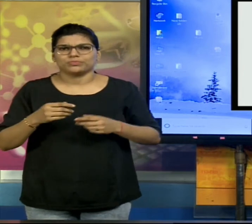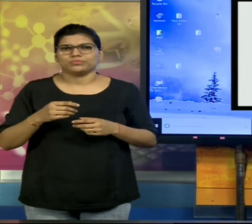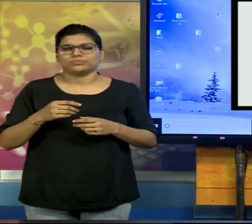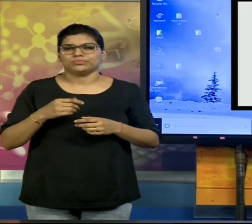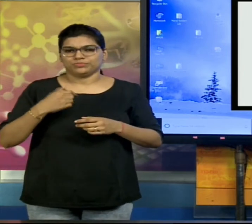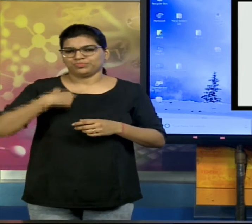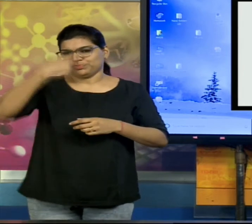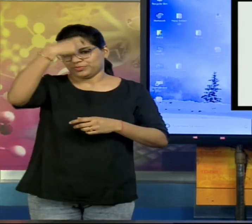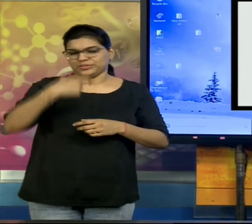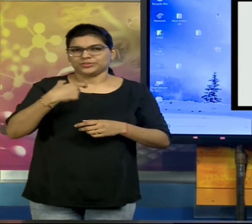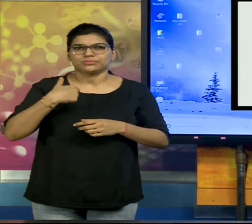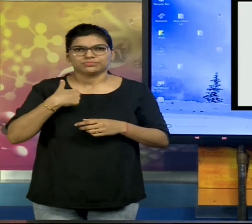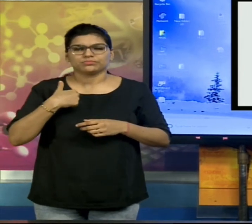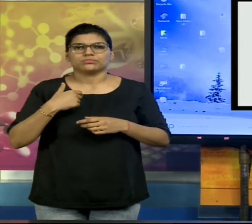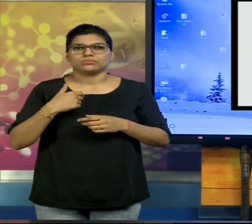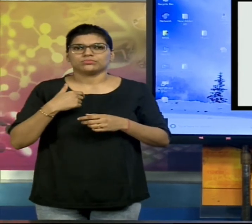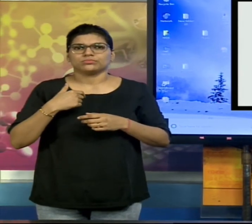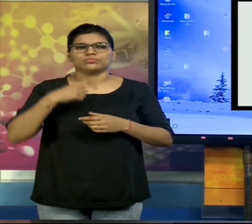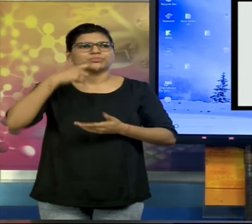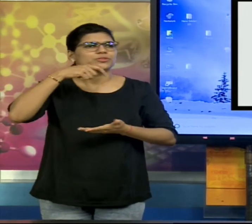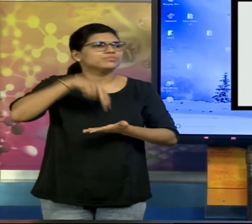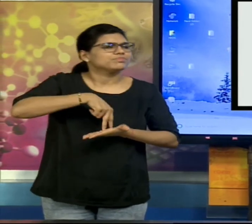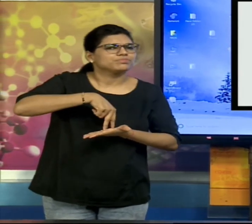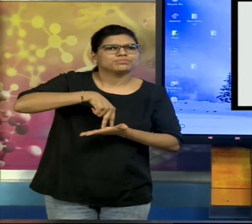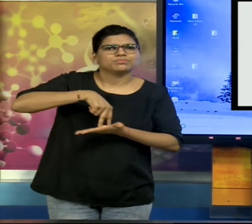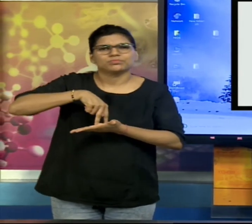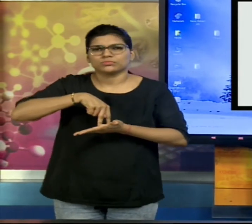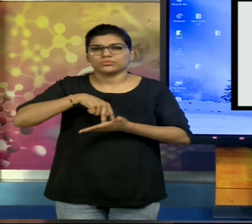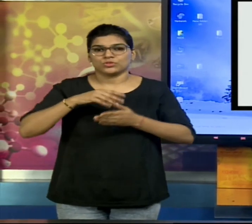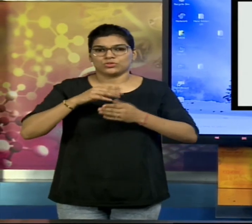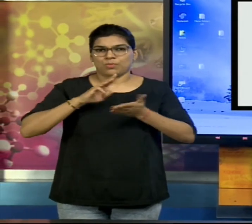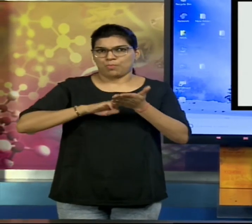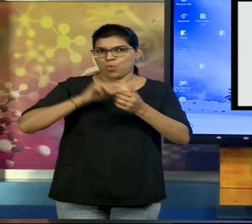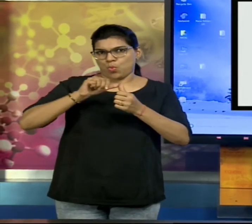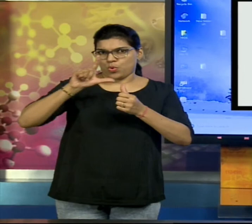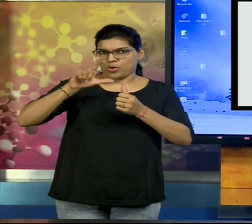We all have experience of different